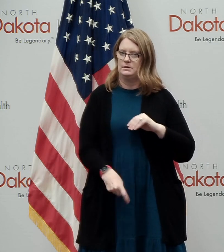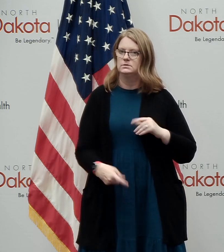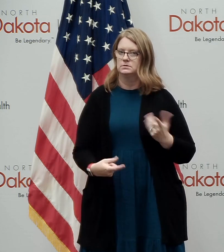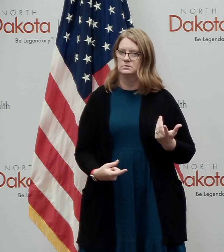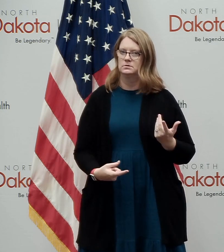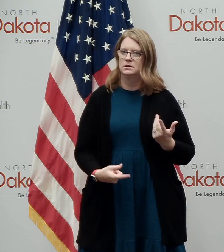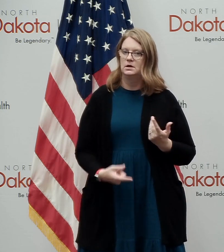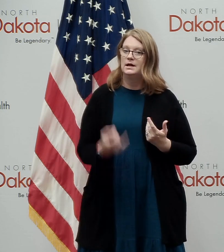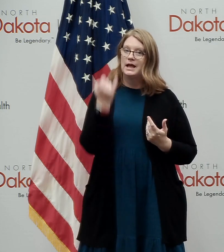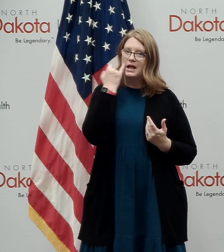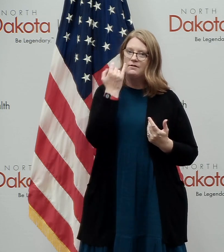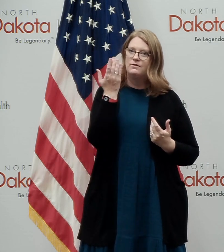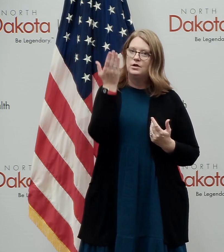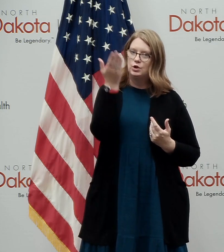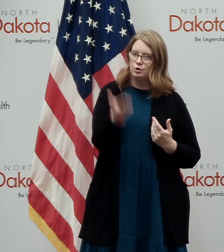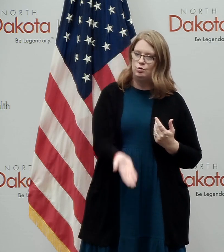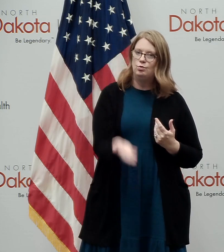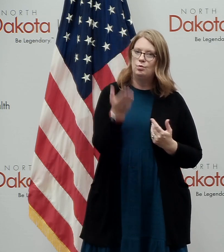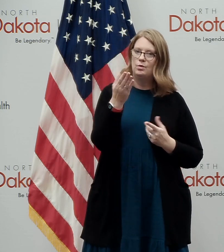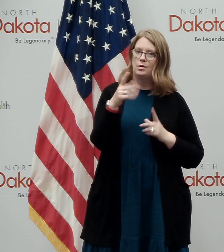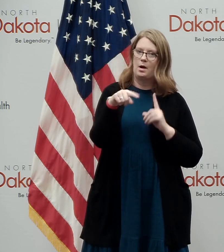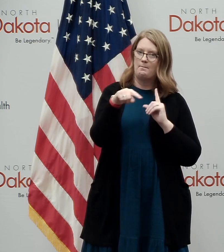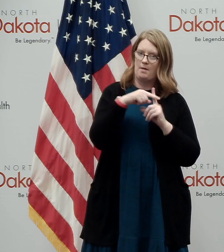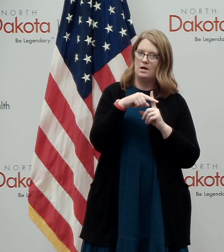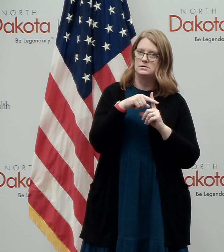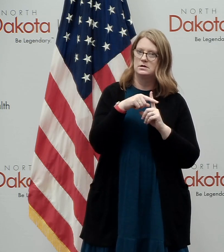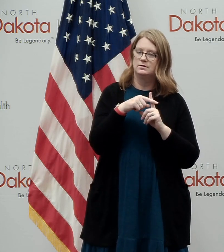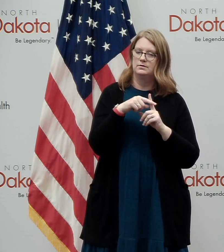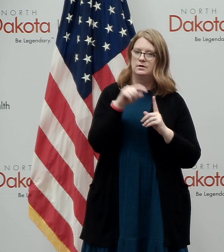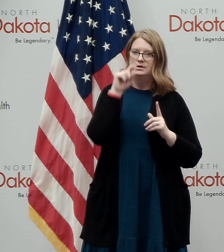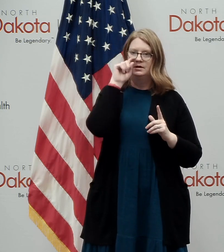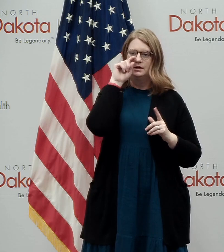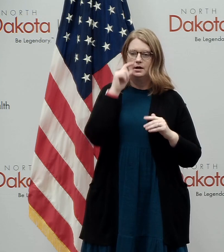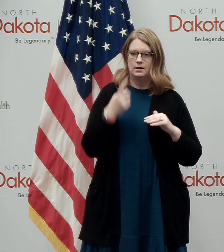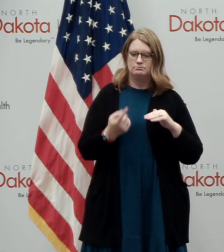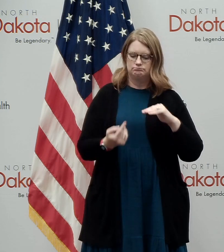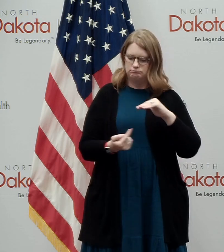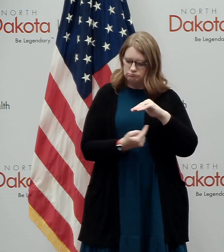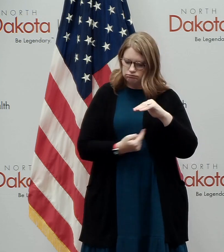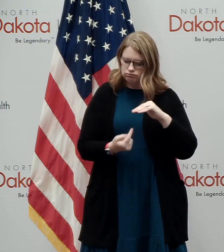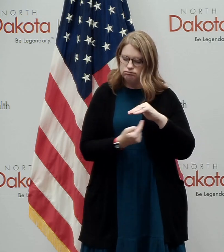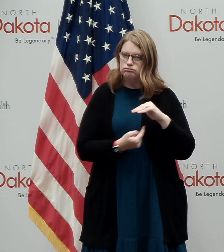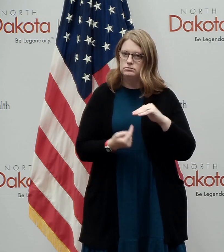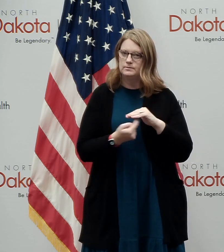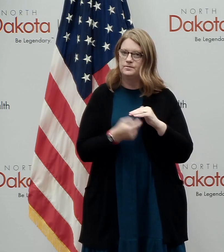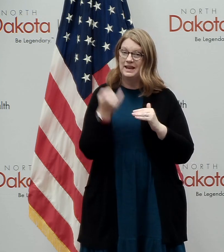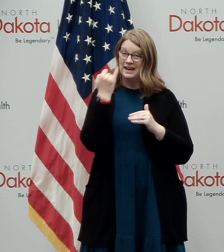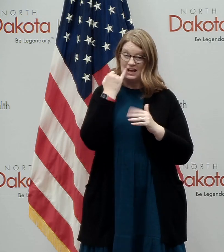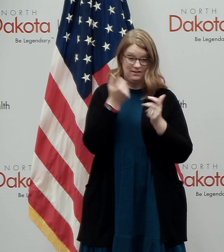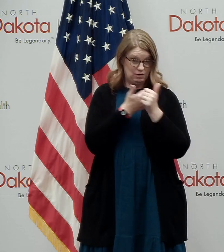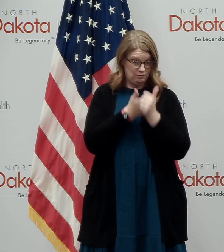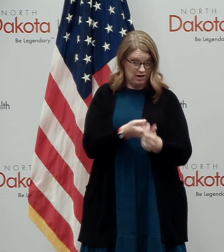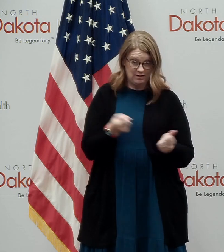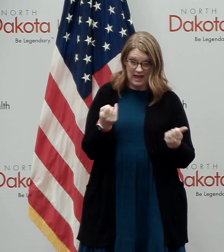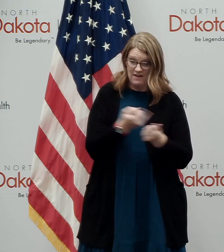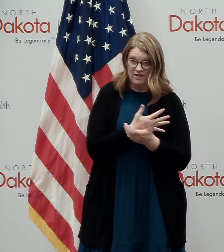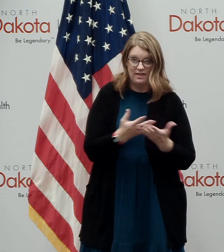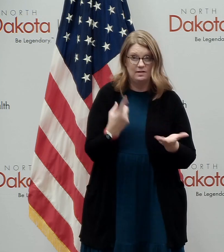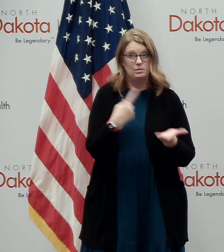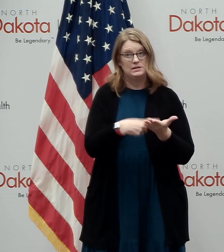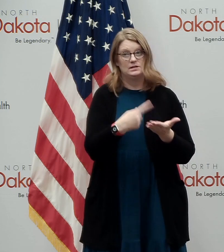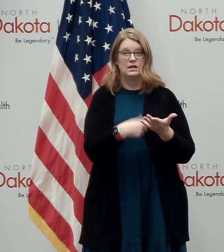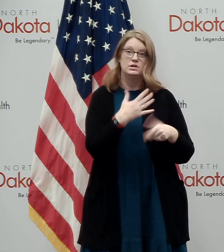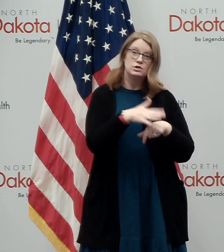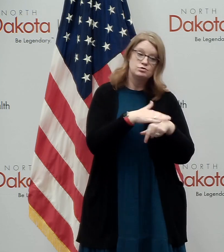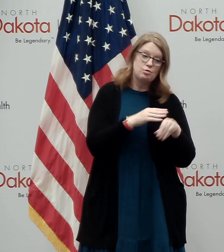being positive, are someone who again, if you practice all of the things that we talk about to slow the spread or